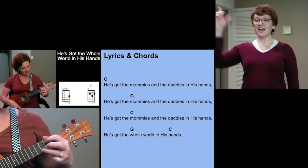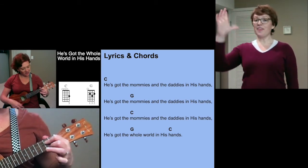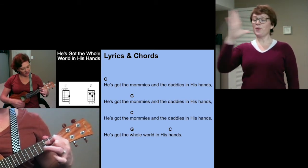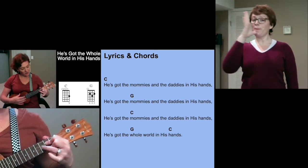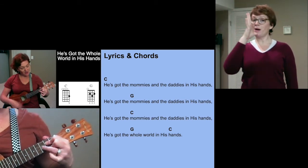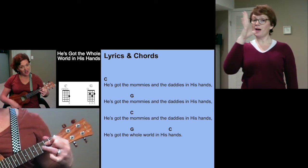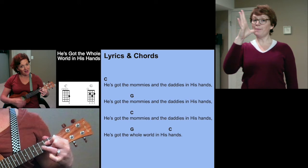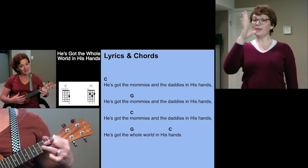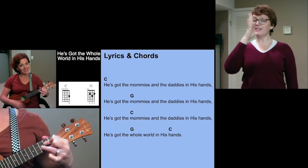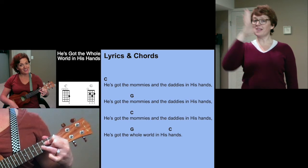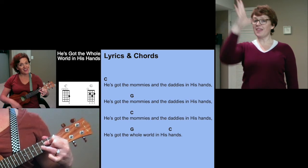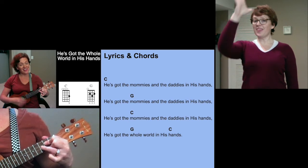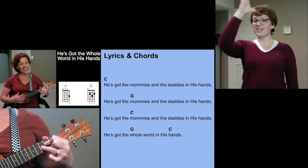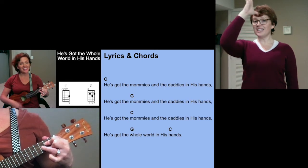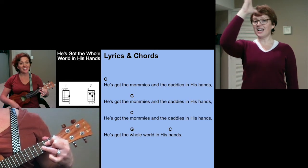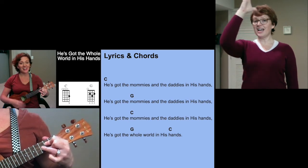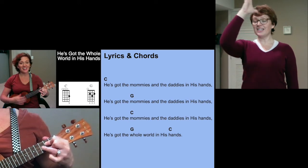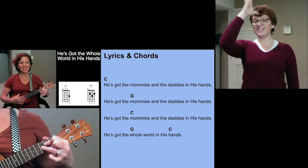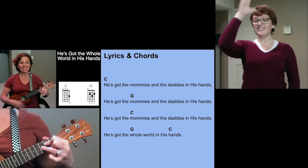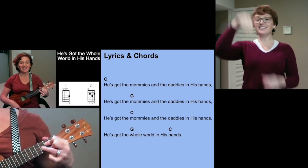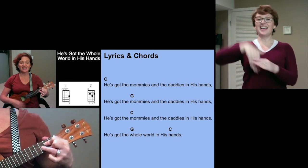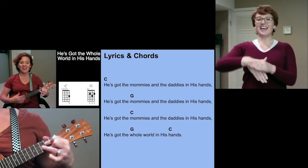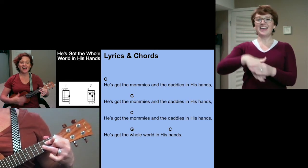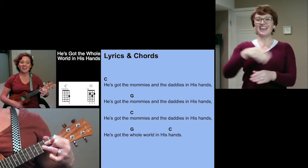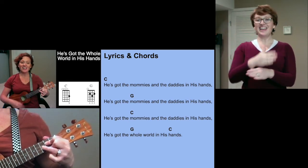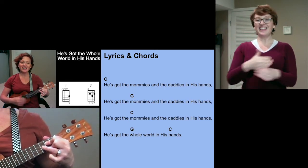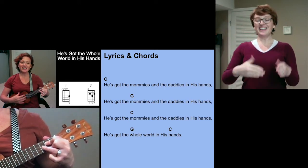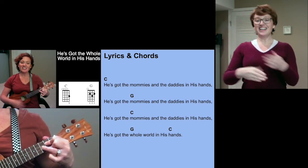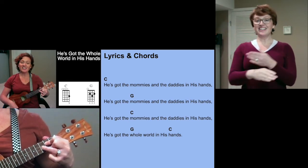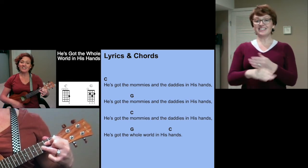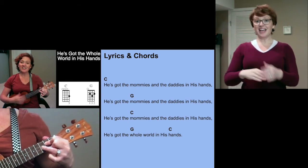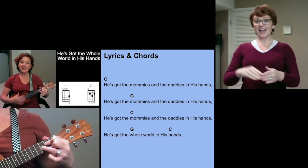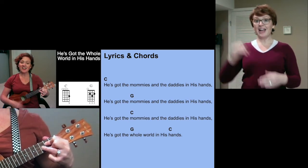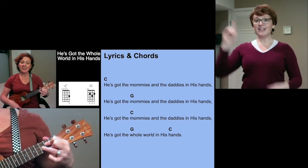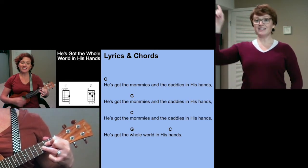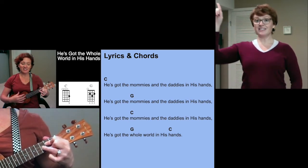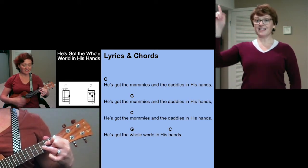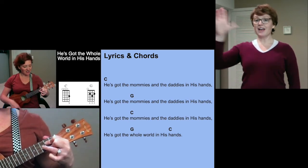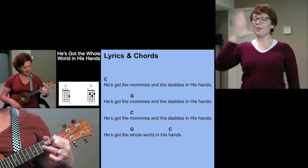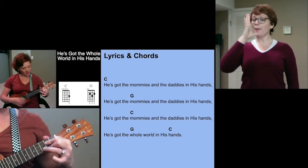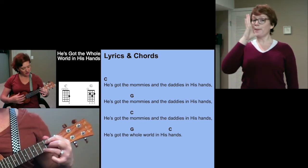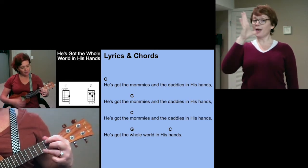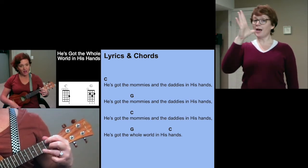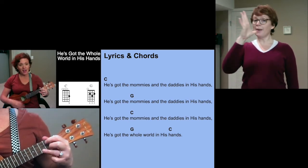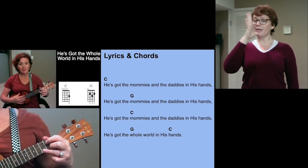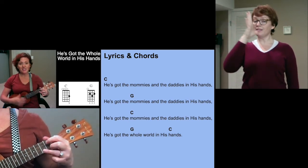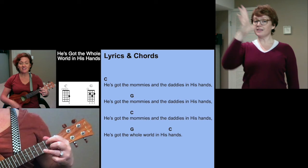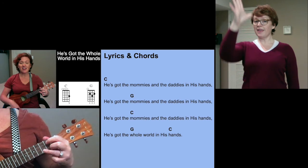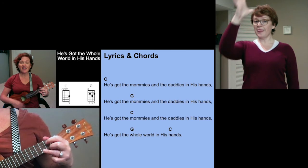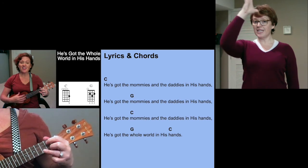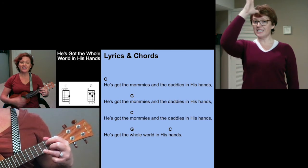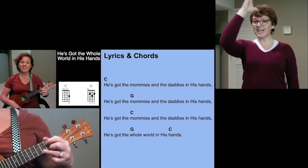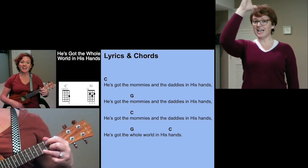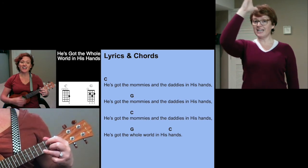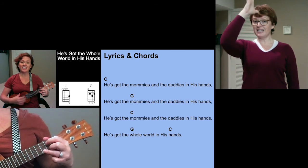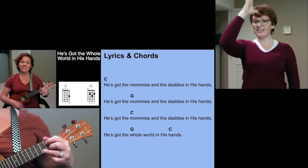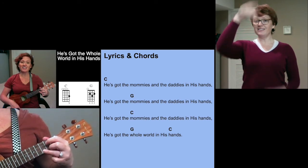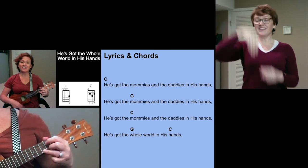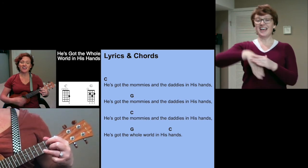the mommies and the daddies in his hands. He's got the mommies and the daddies